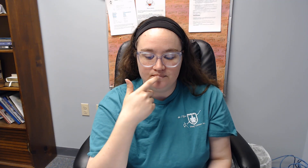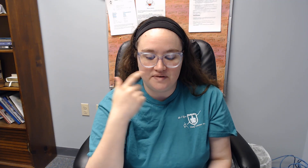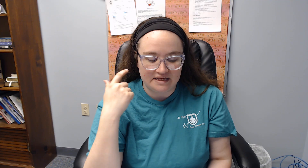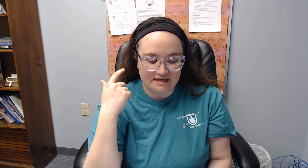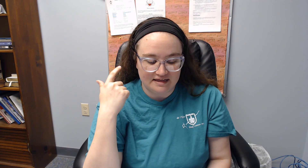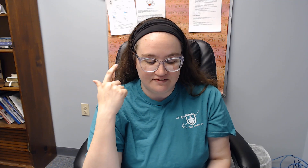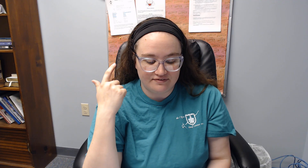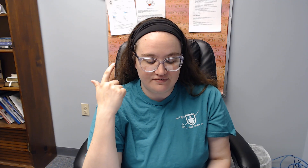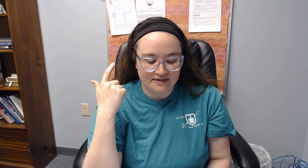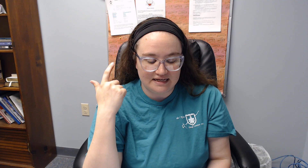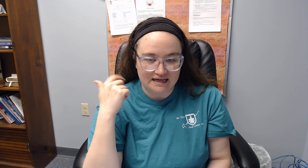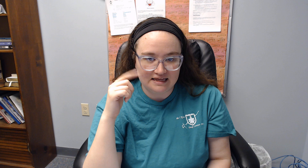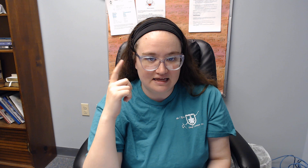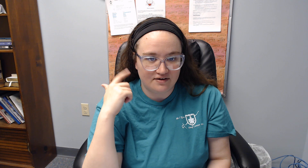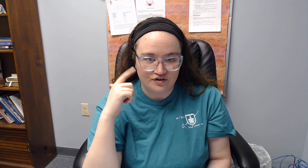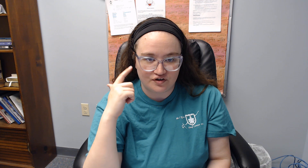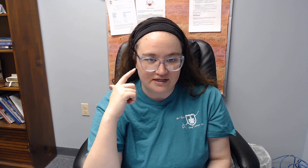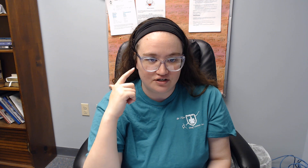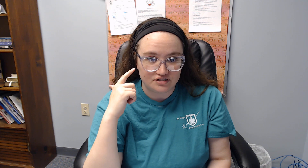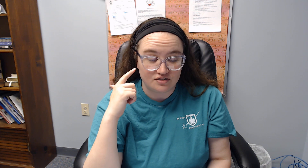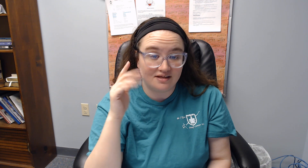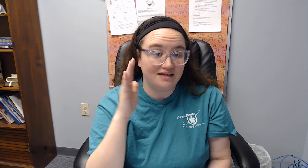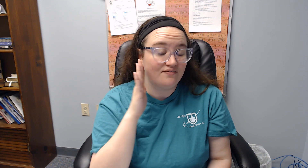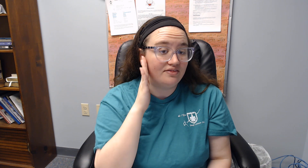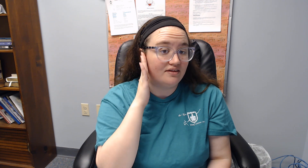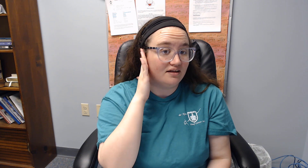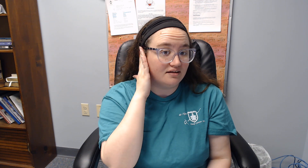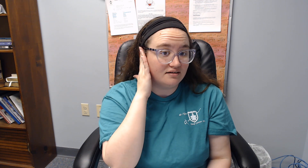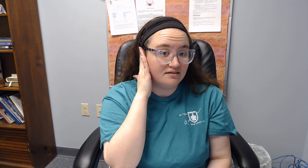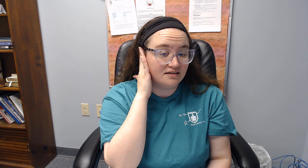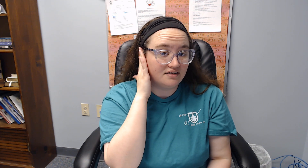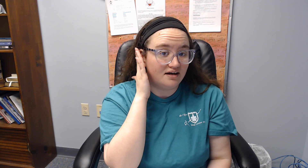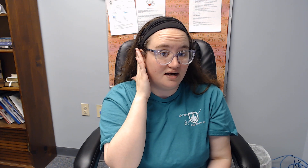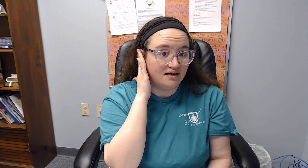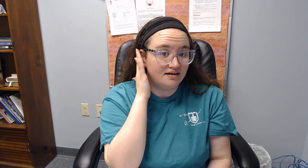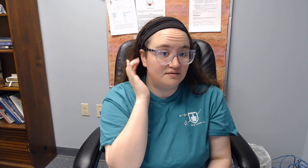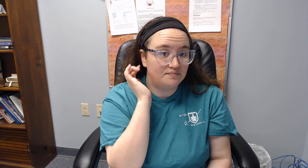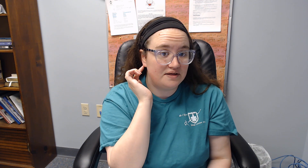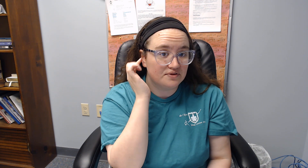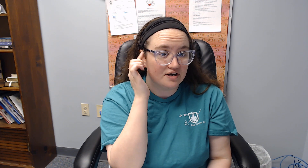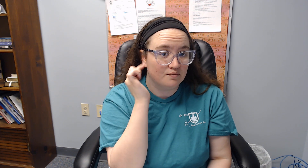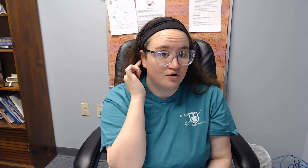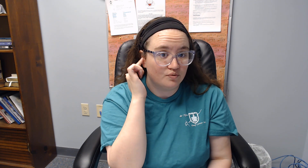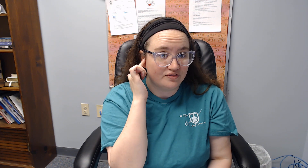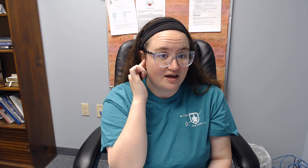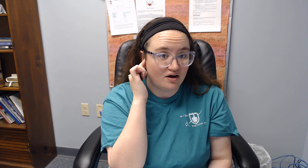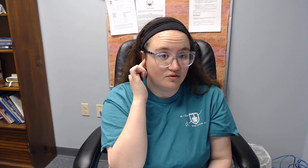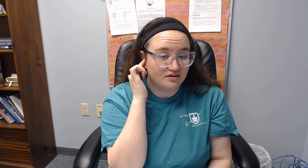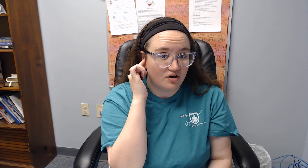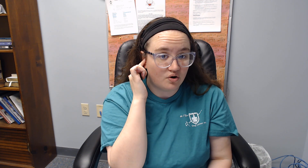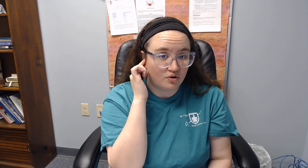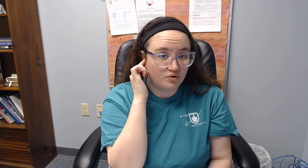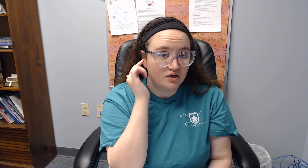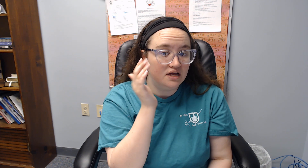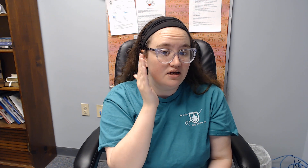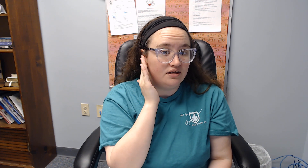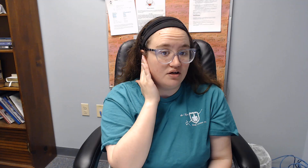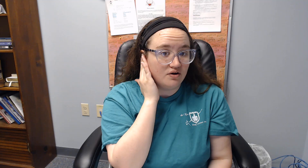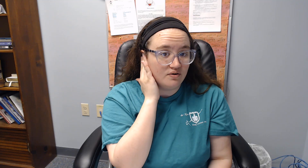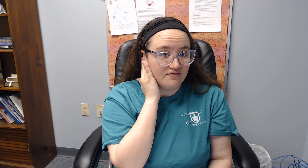But if any of your ears, because even the people that are born without the hole, if their